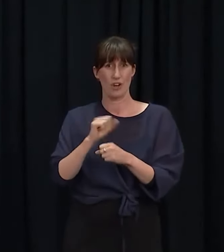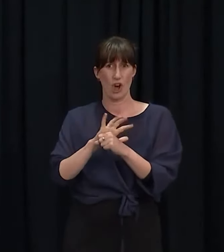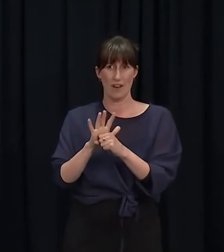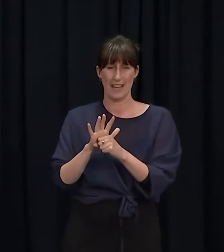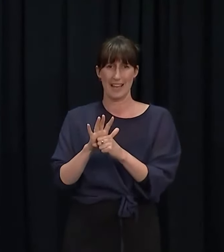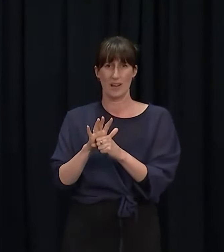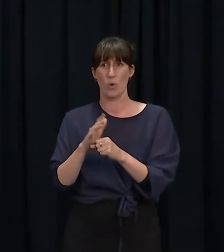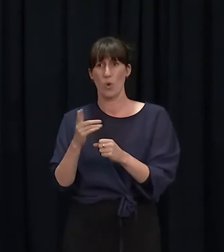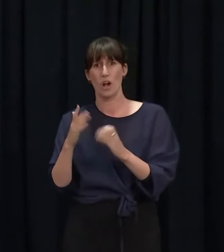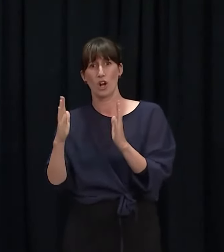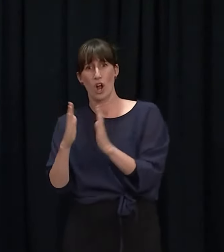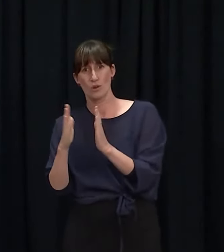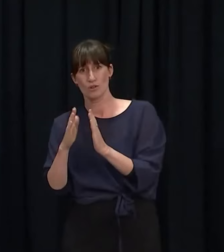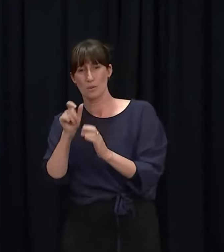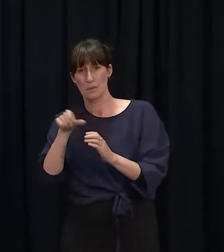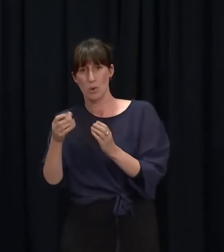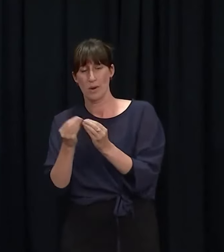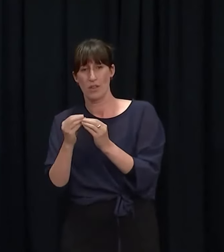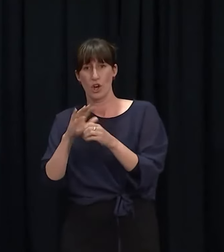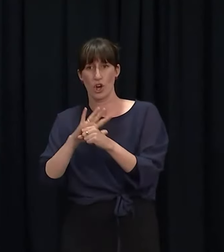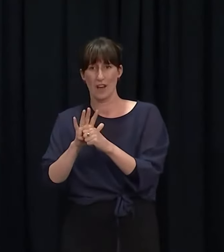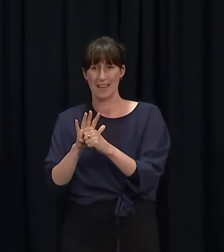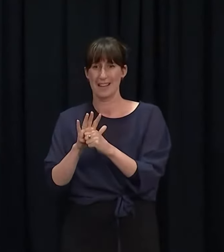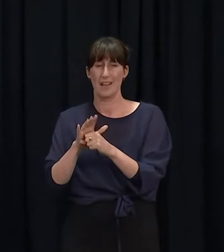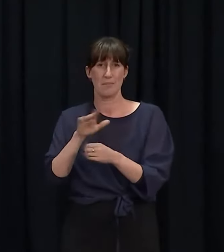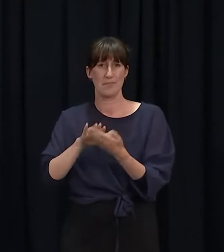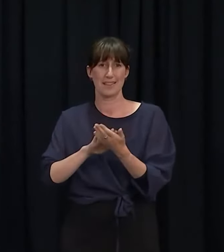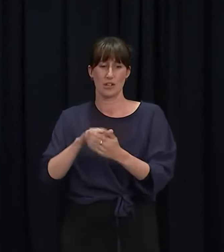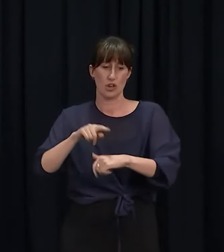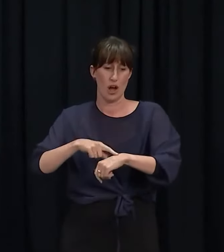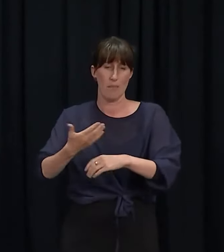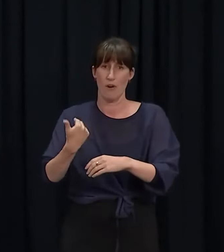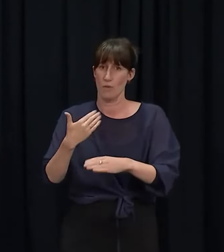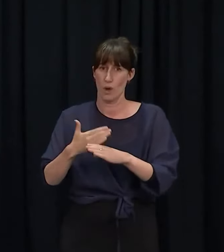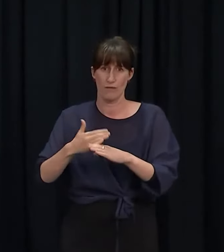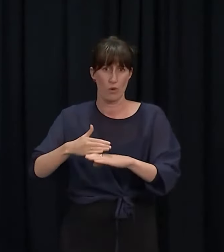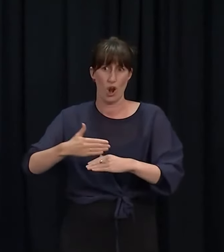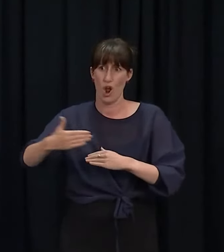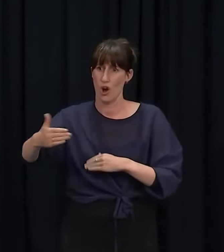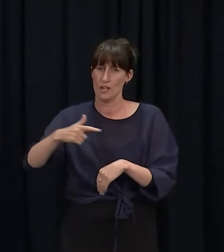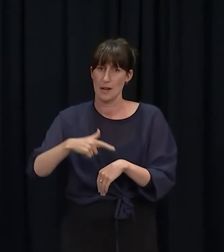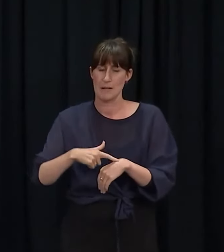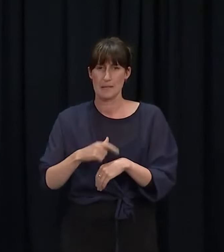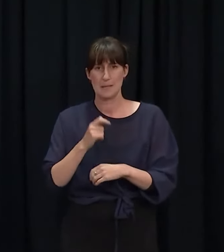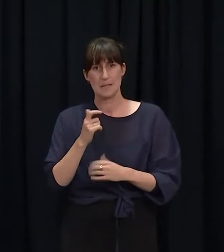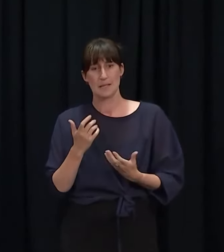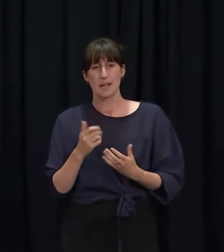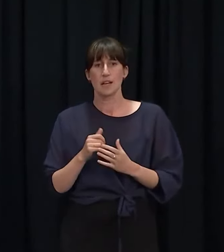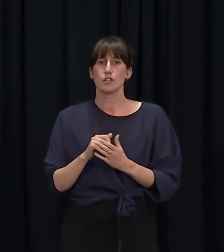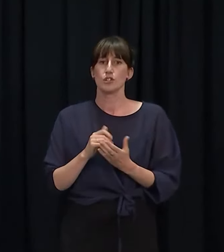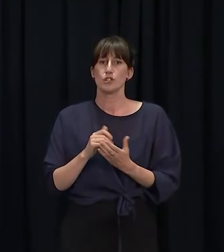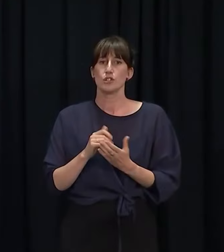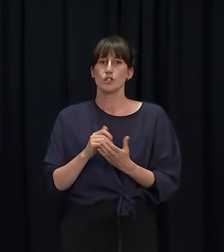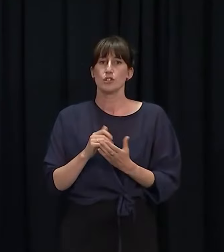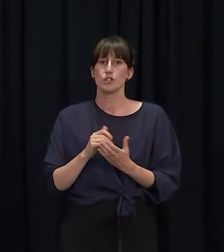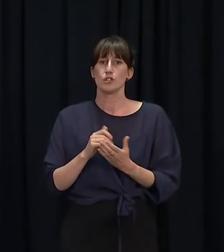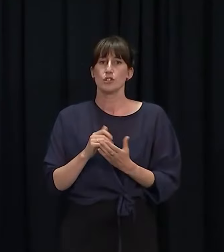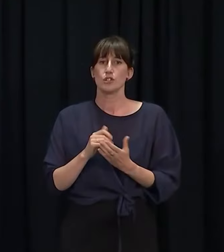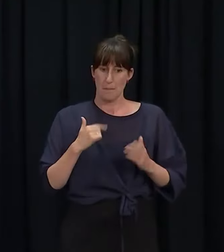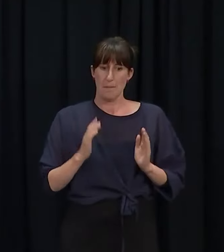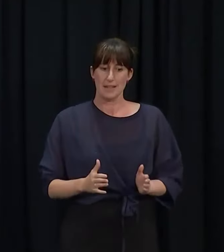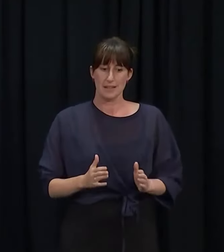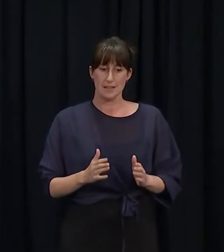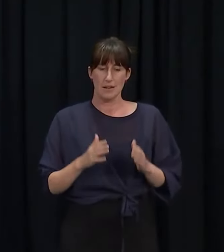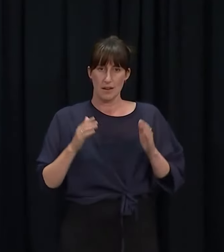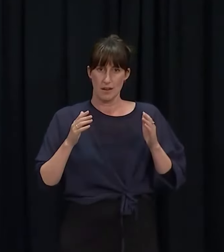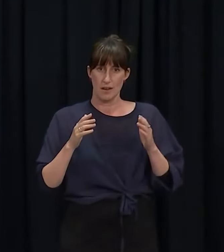rapid antigen testing to help critical workforces, businesses and supply chains stay open. And this is to allow